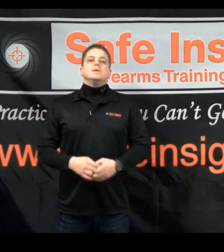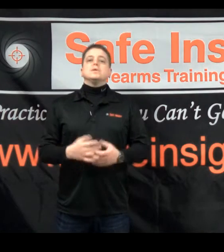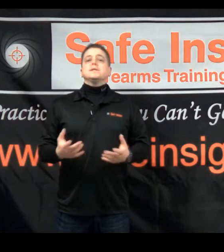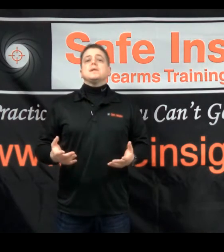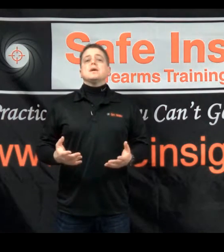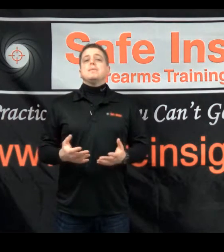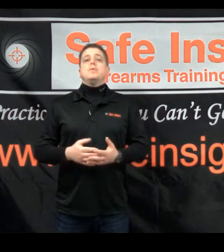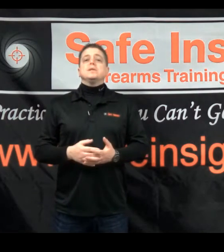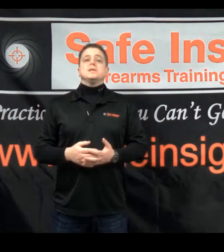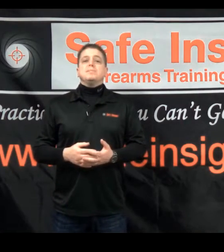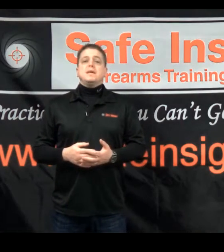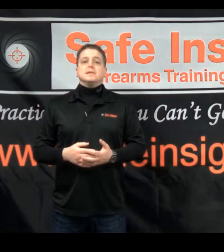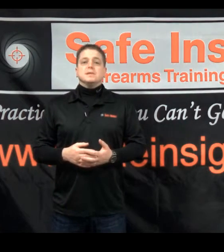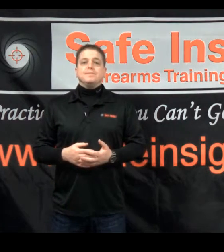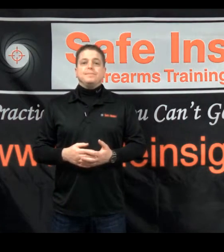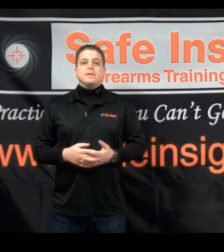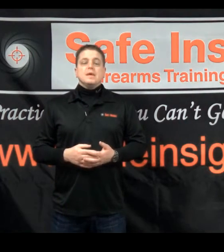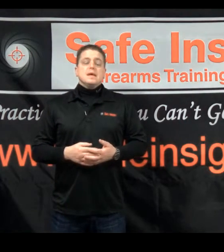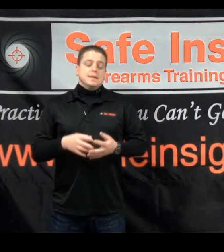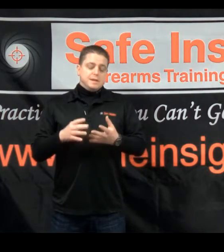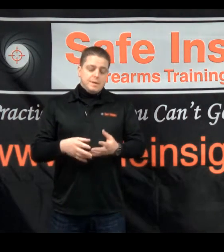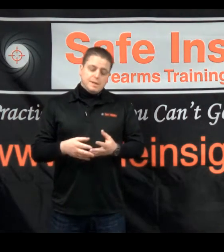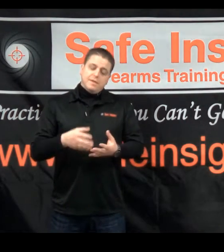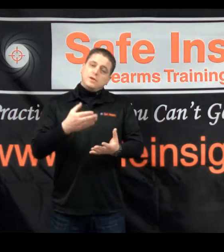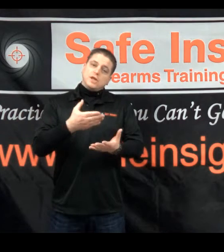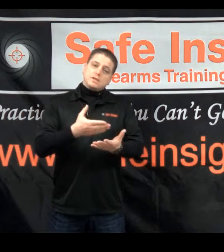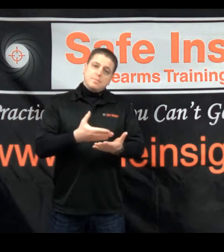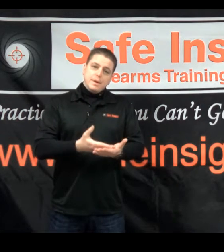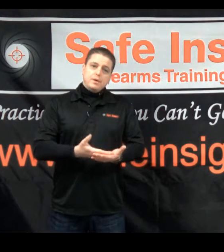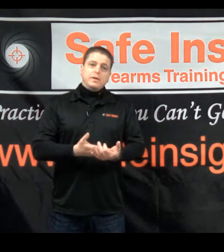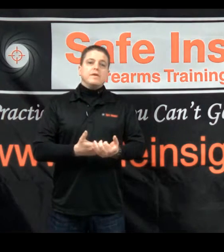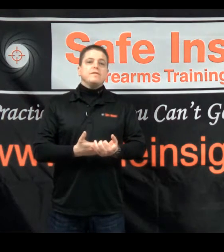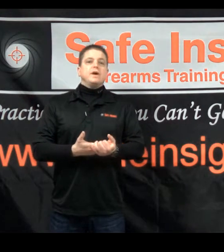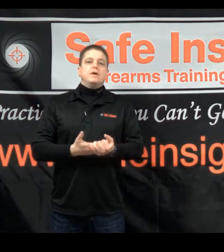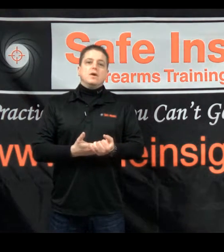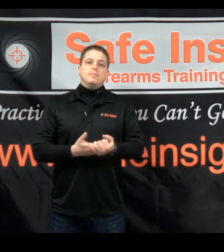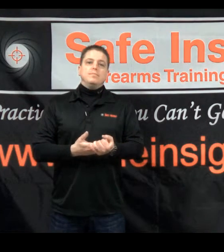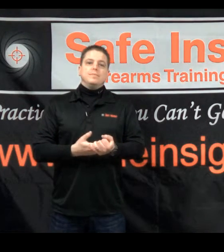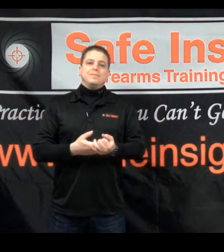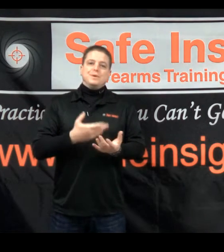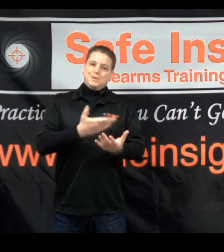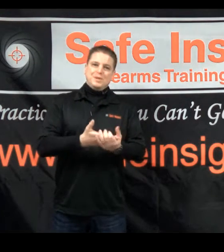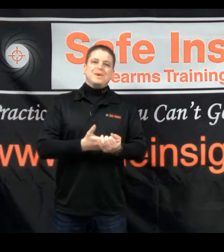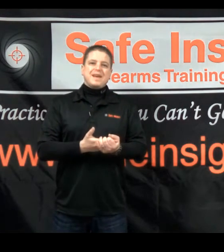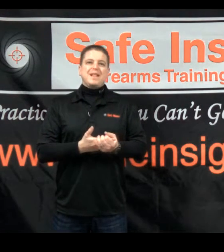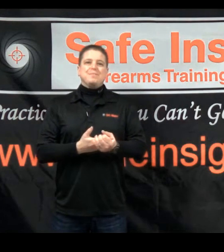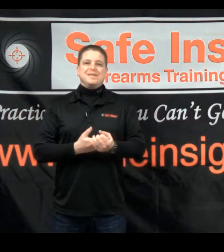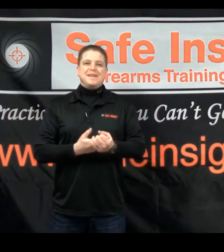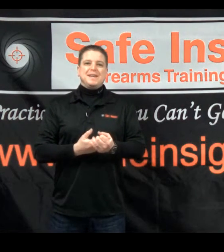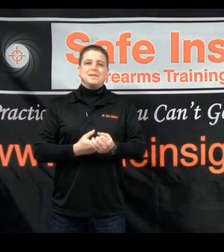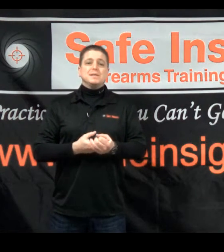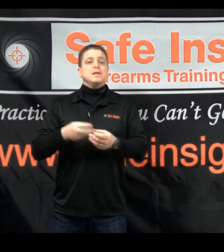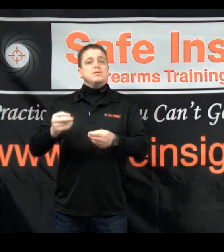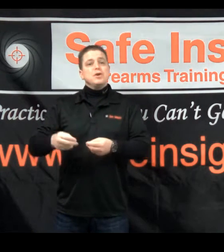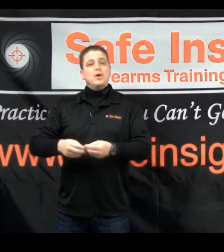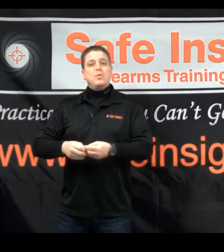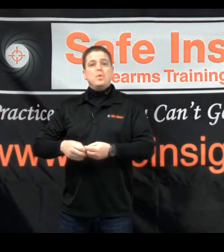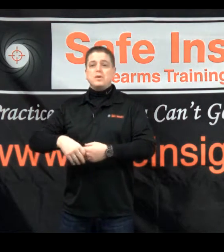So let's talk about what this means. This means that if you check the barrel of your firearm, you see what caliber it takes, then you know when you